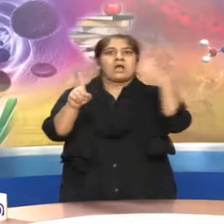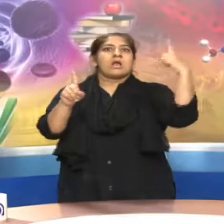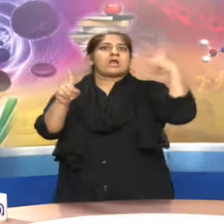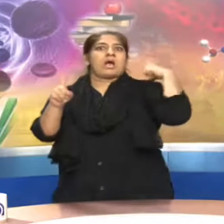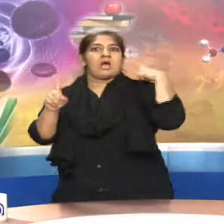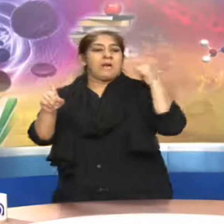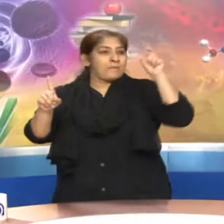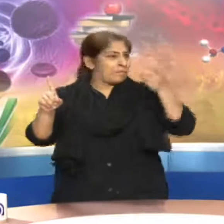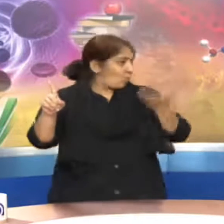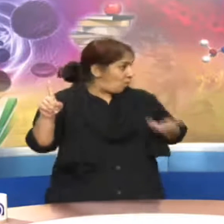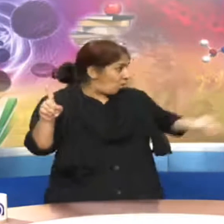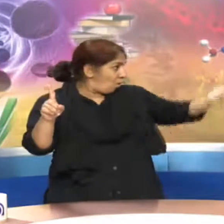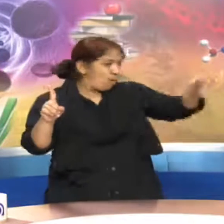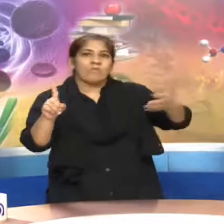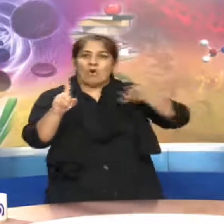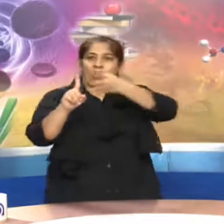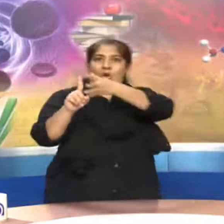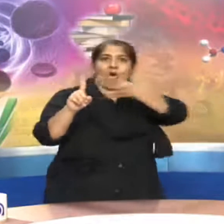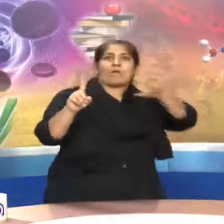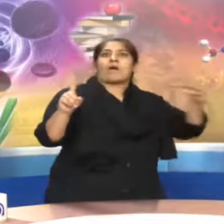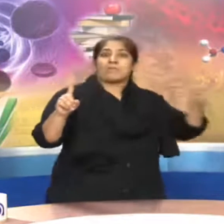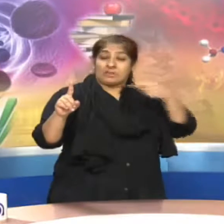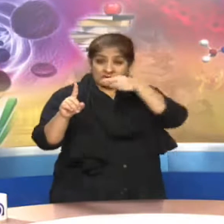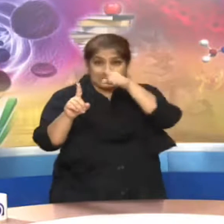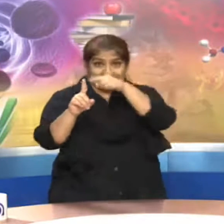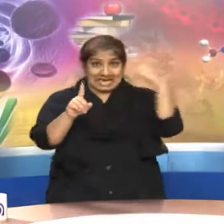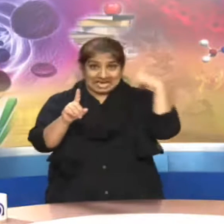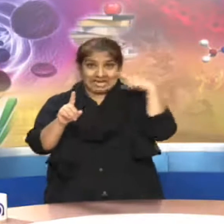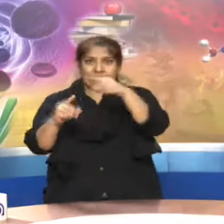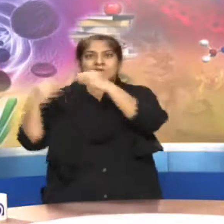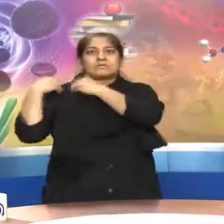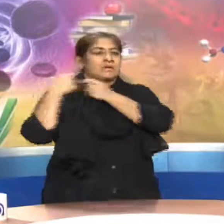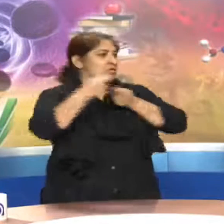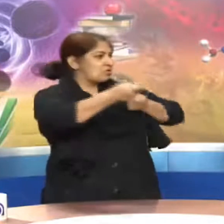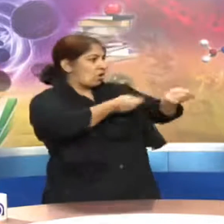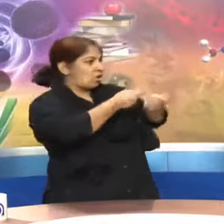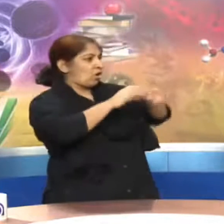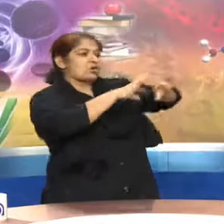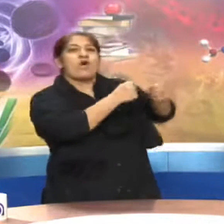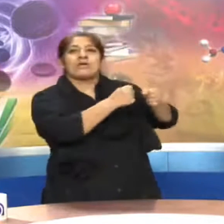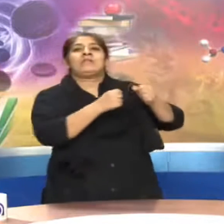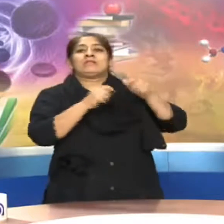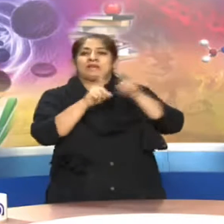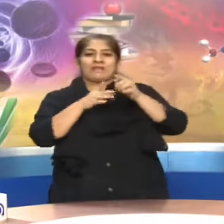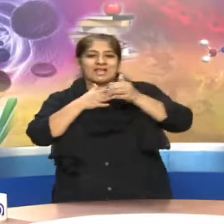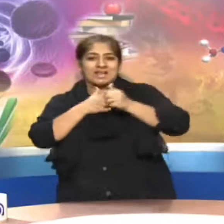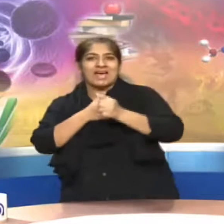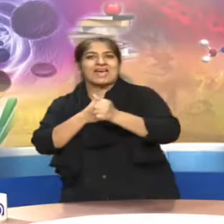And this is about the leadership. If a person is a good leader, the other team members